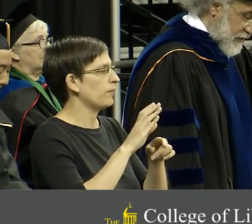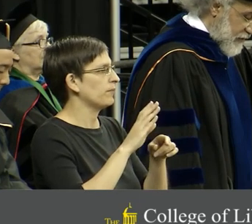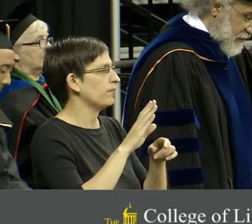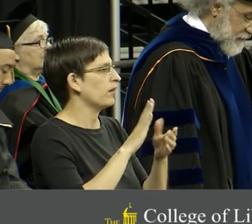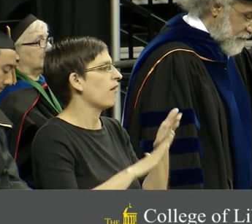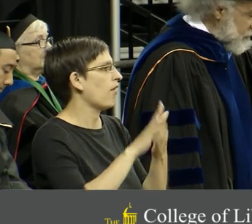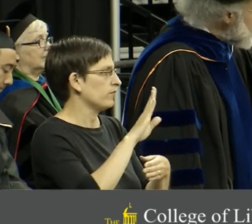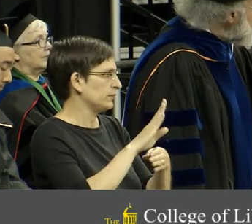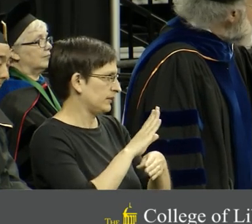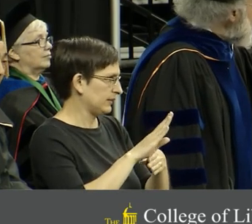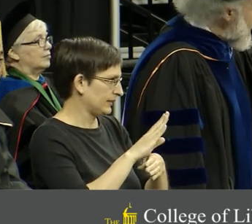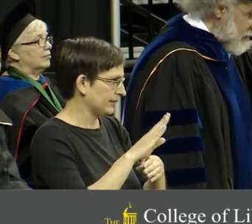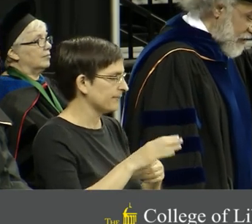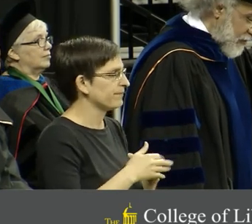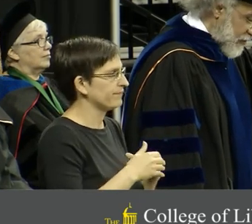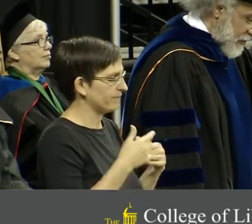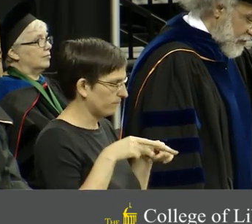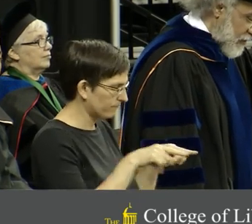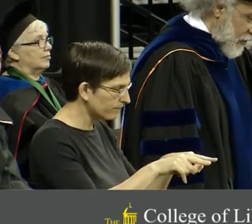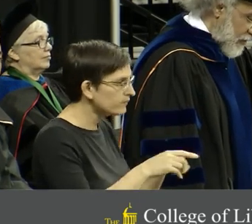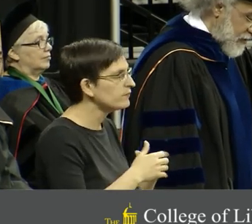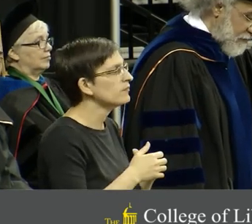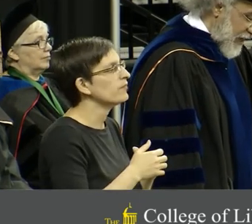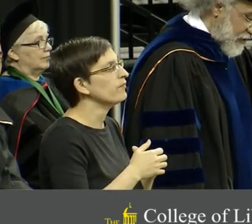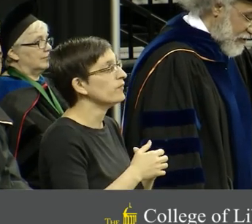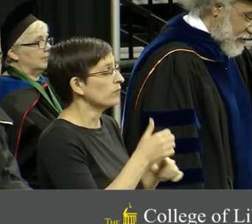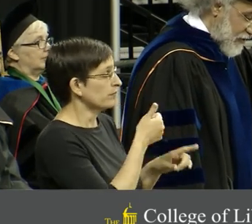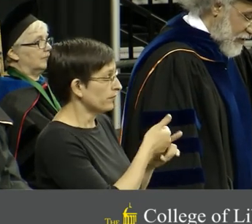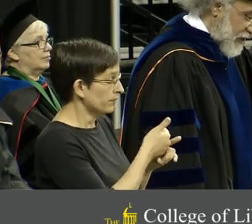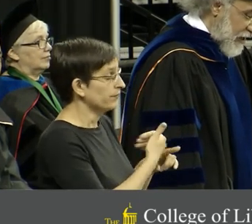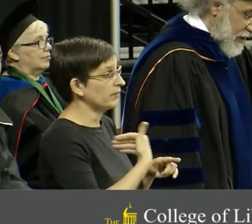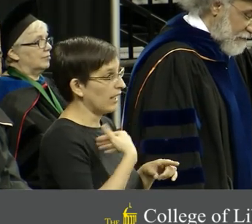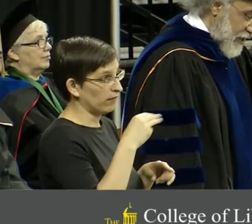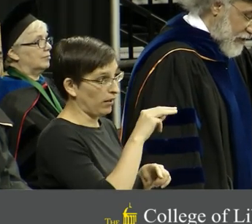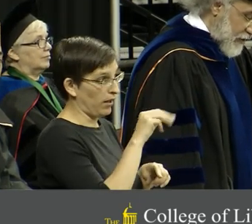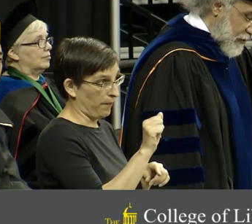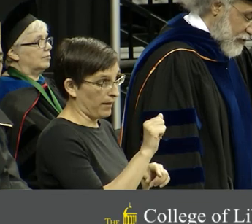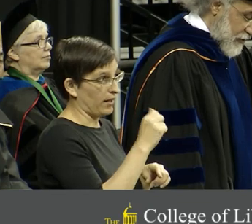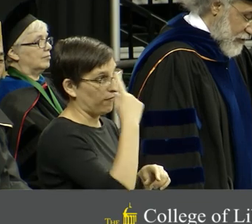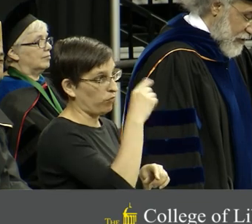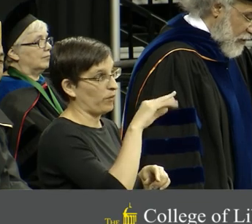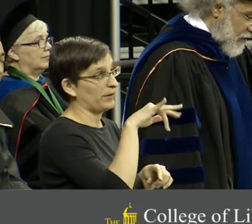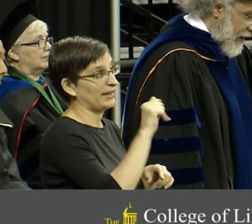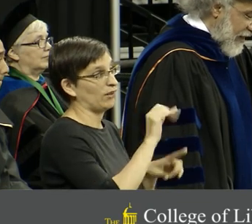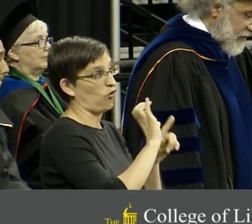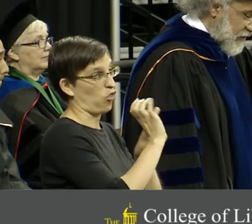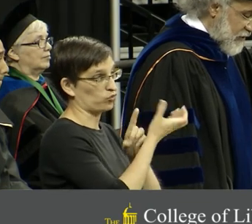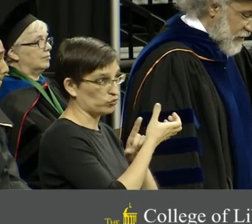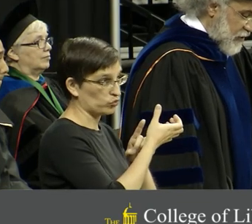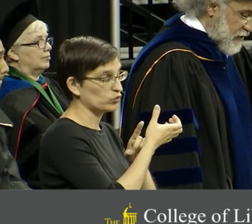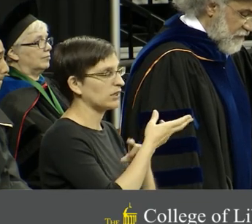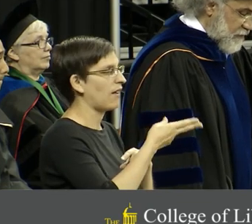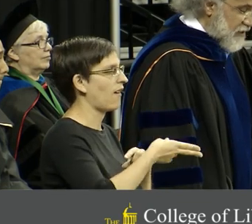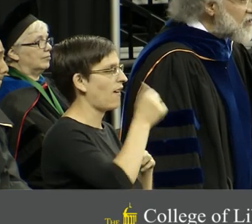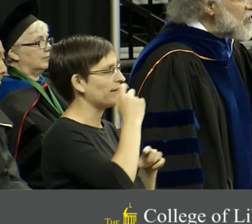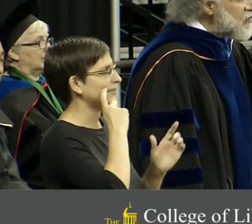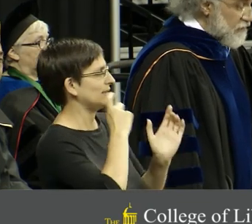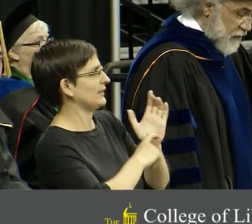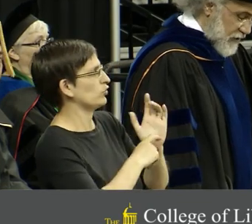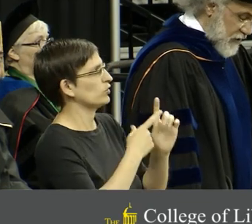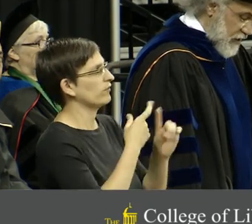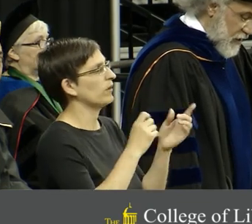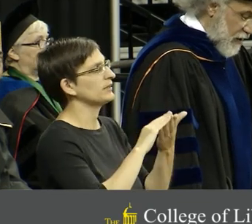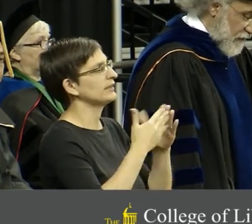College of Business. Andy also holds a master's degree in media cultures with highest distinction from the